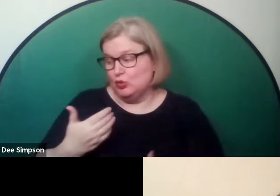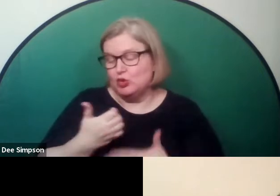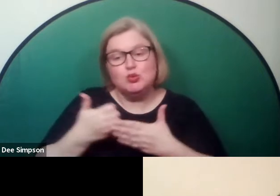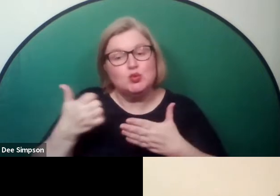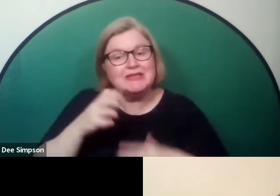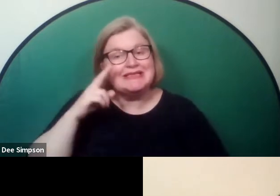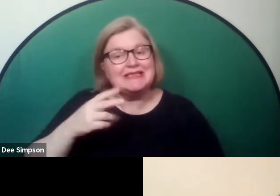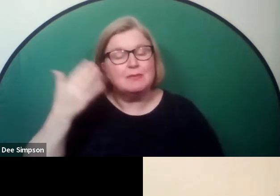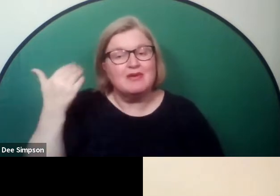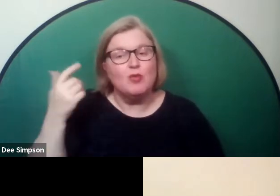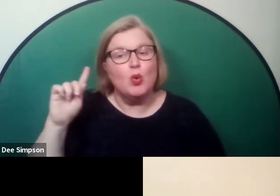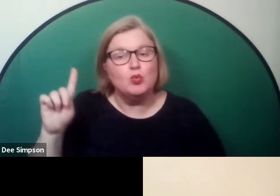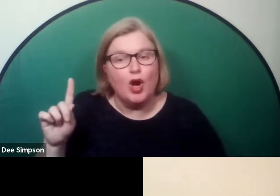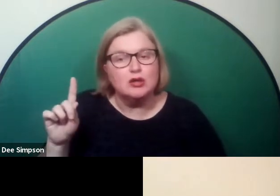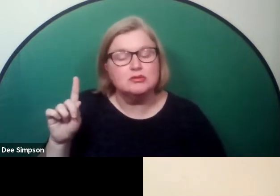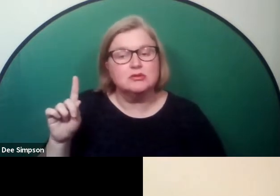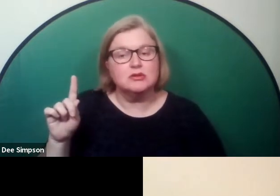have seen is that